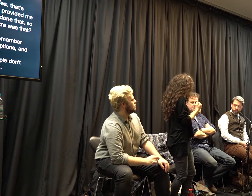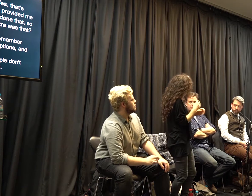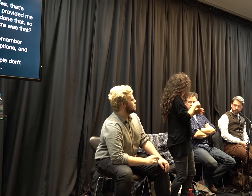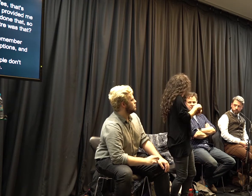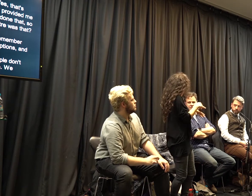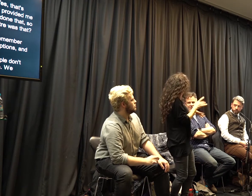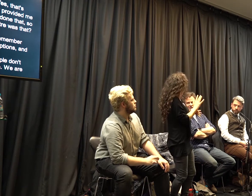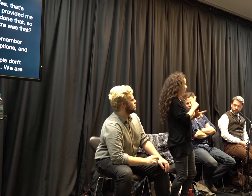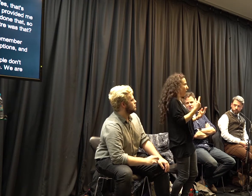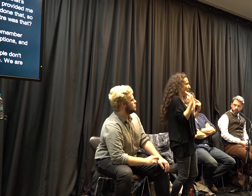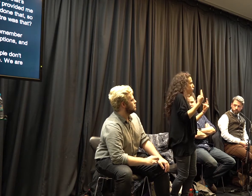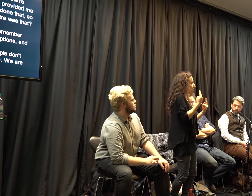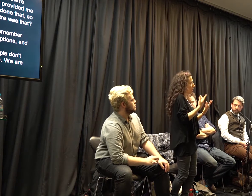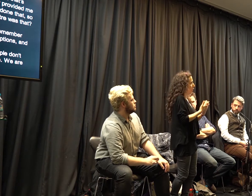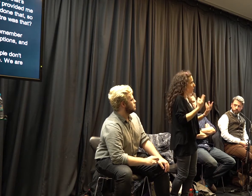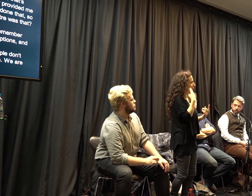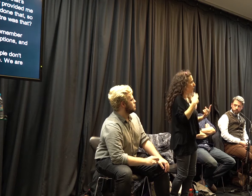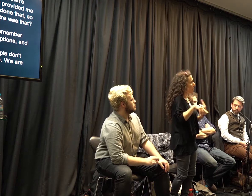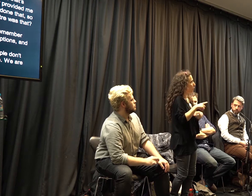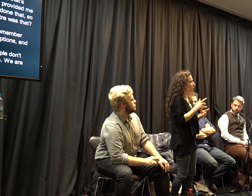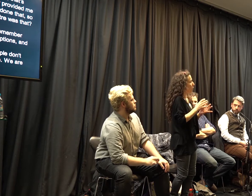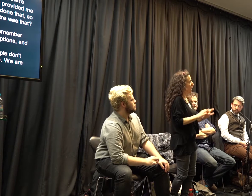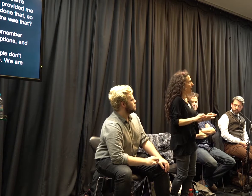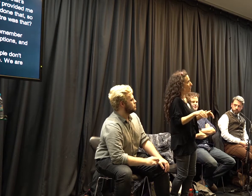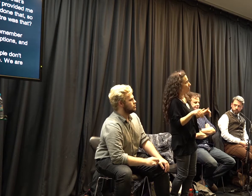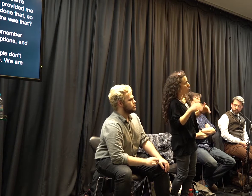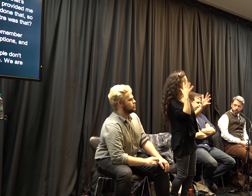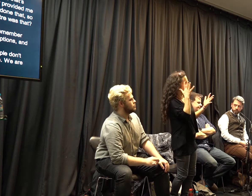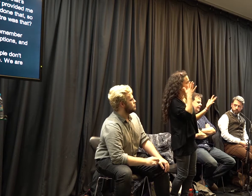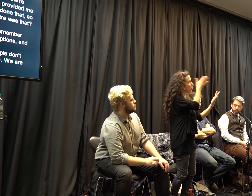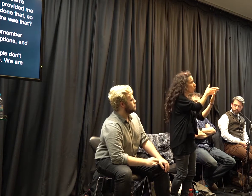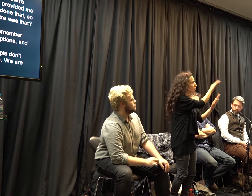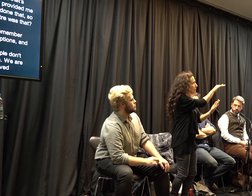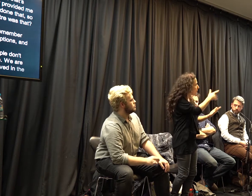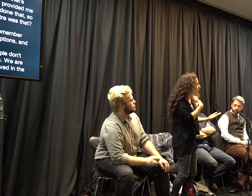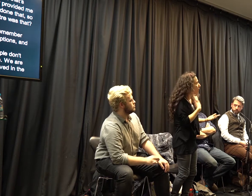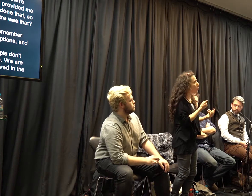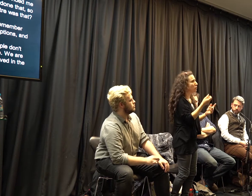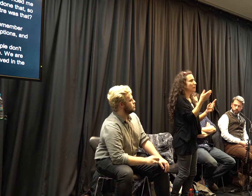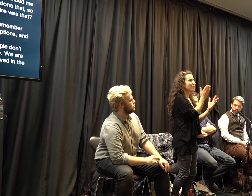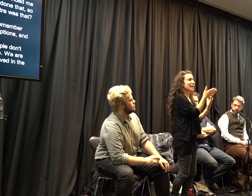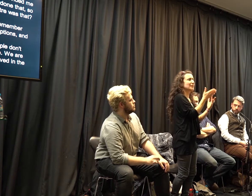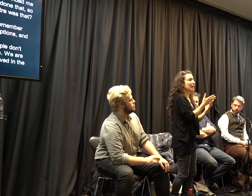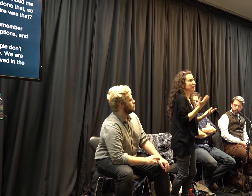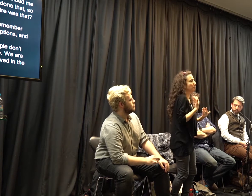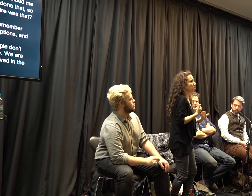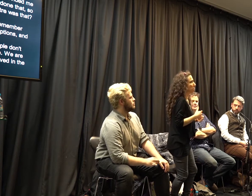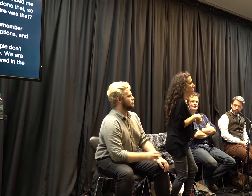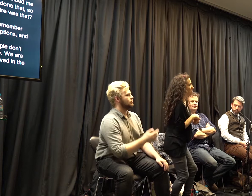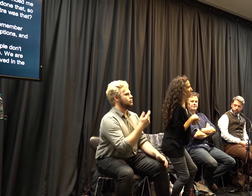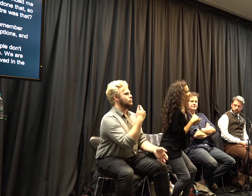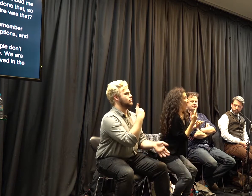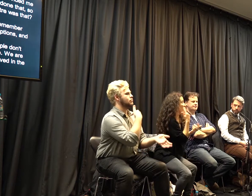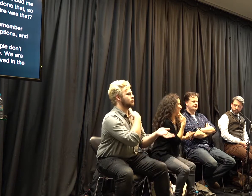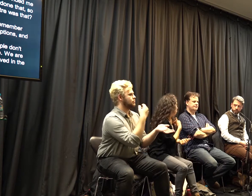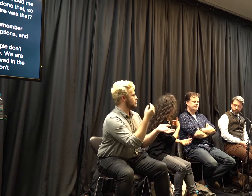quite strong, assertive people. We're involved in the arts, whereas the majority of deaf patrons don't know how to